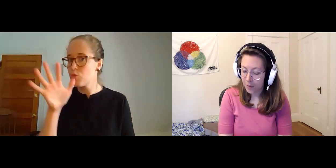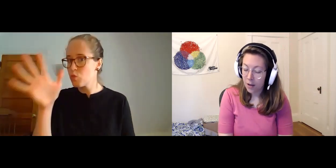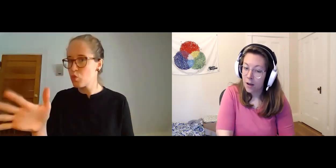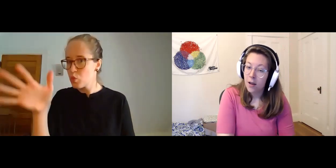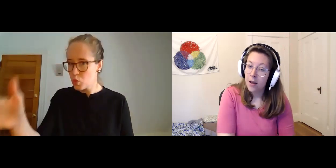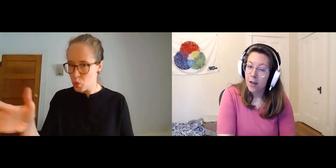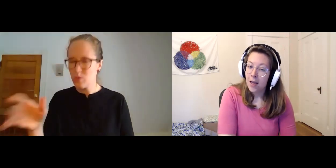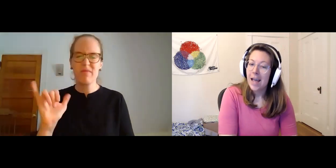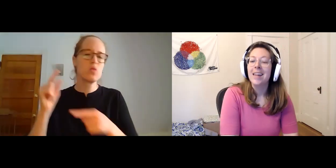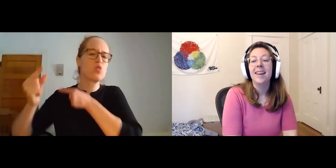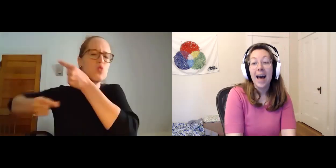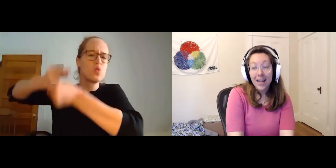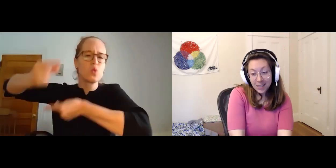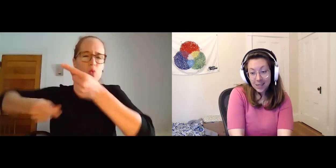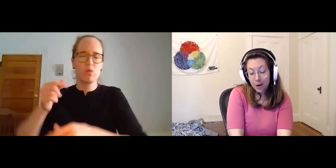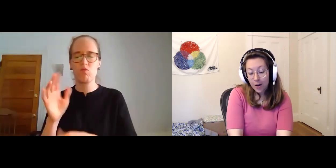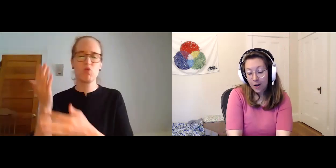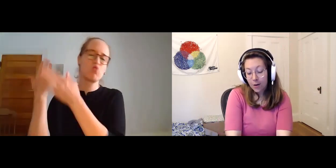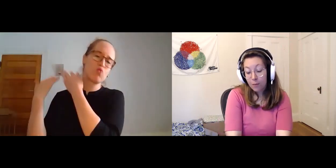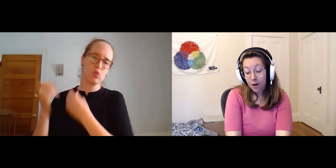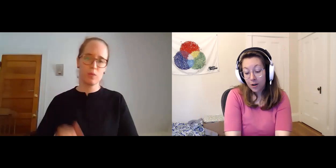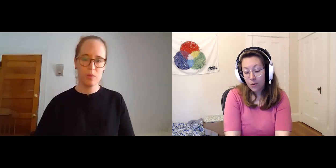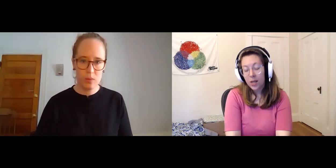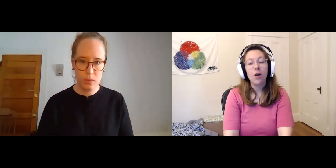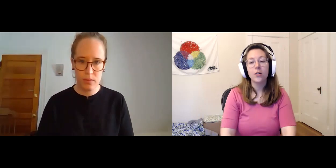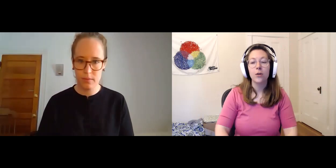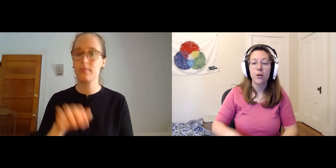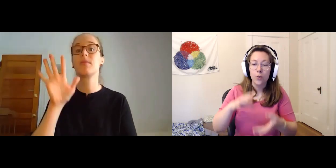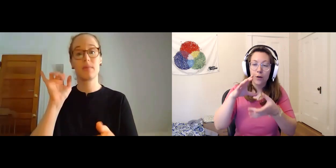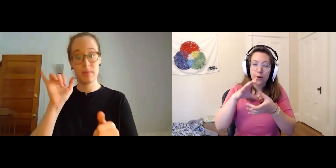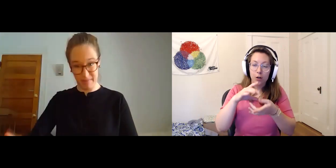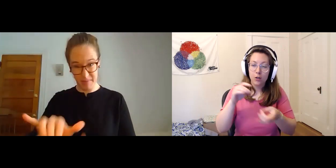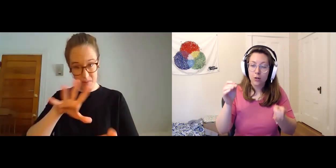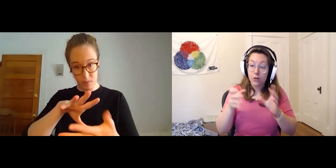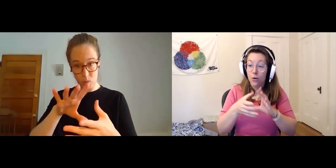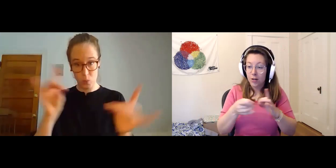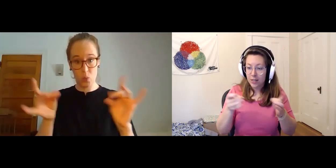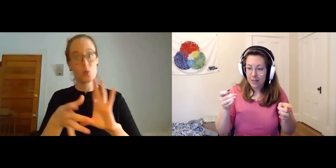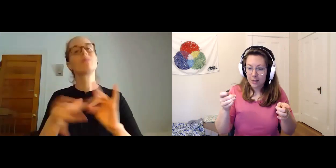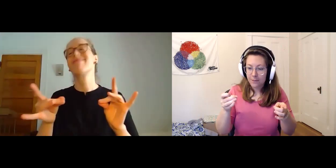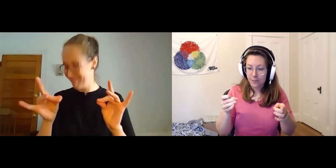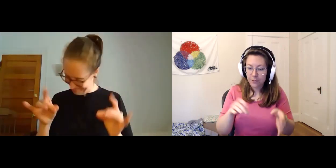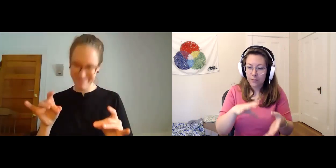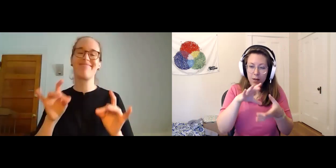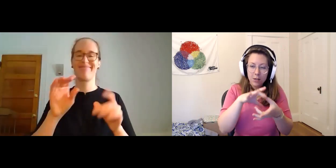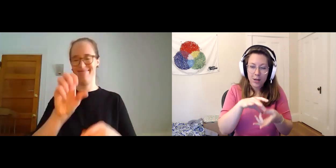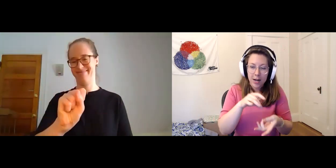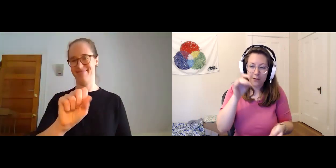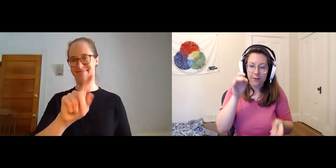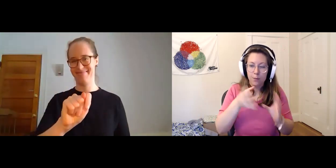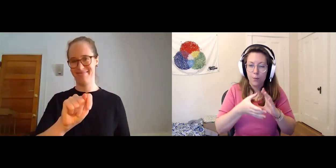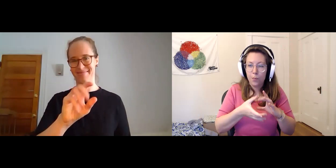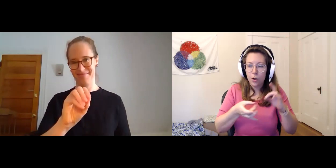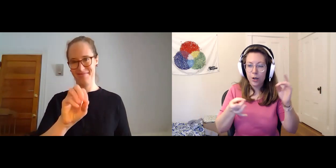back. In that book, we also learned the word for stories. So you